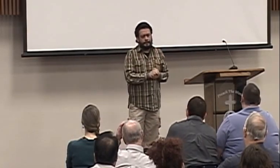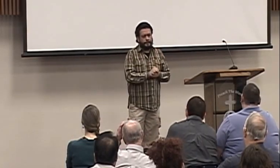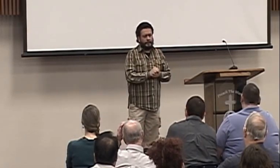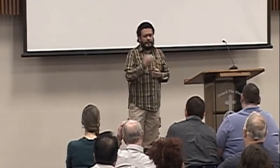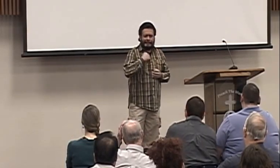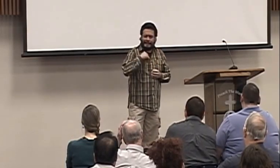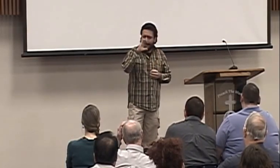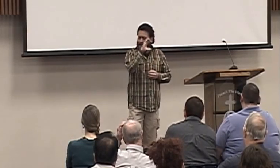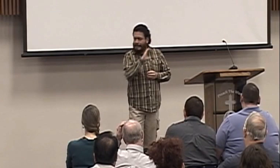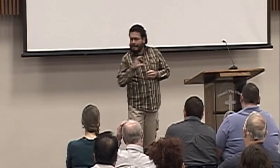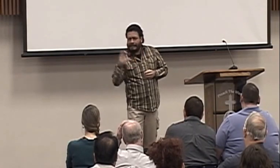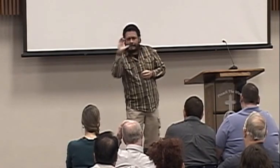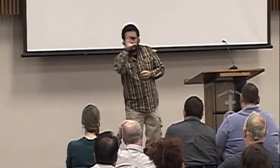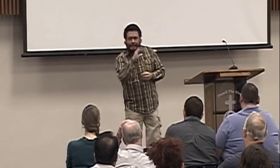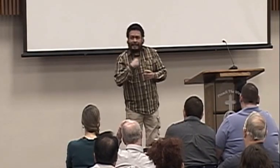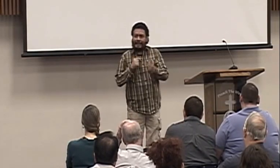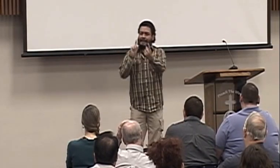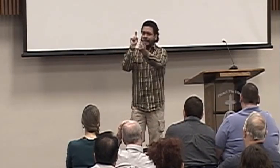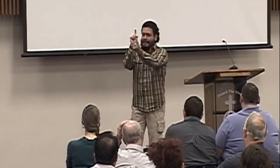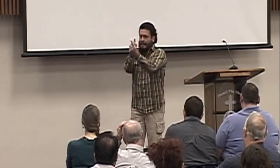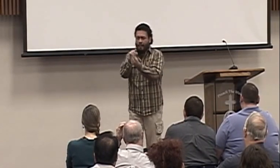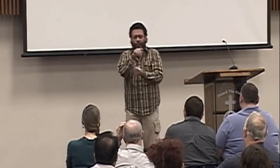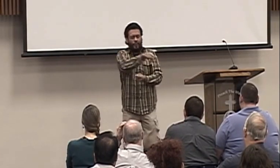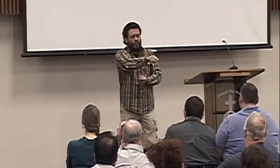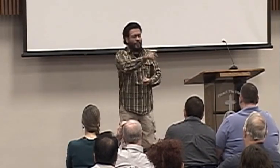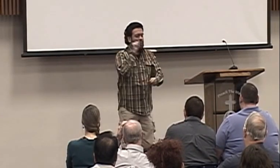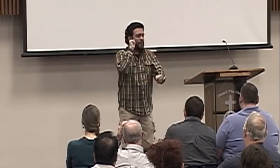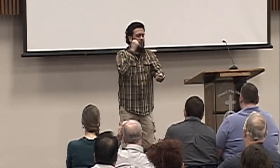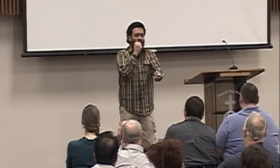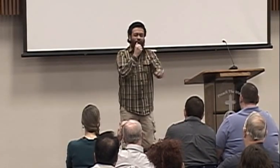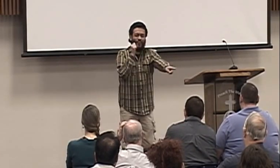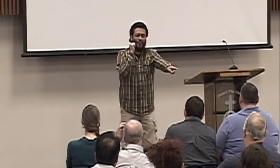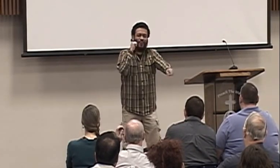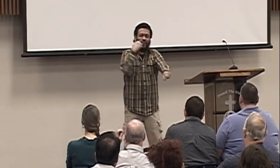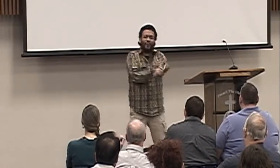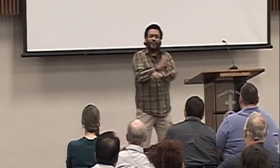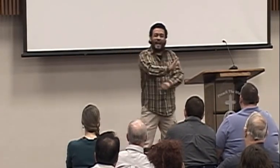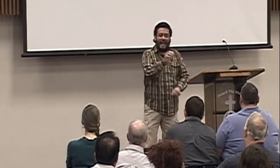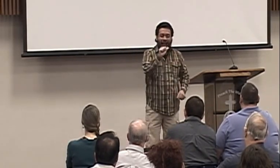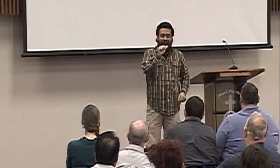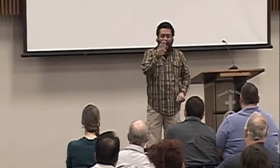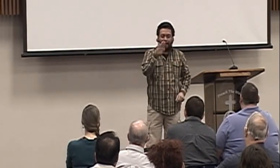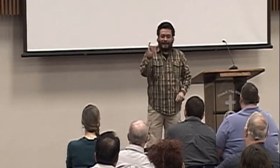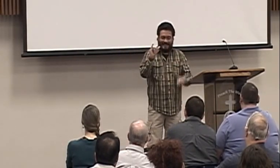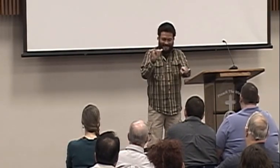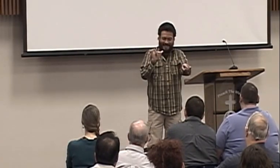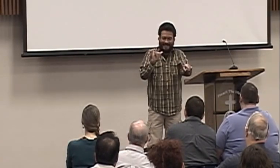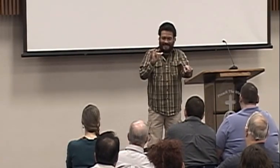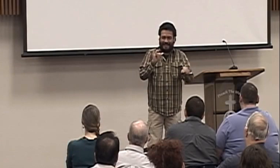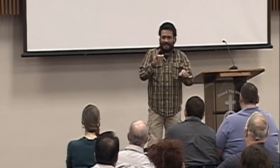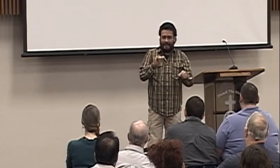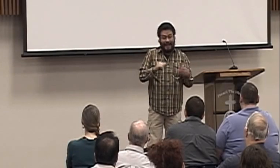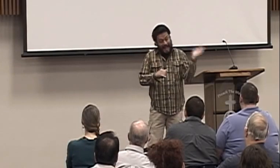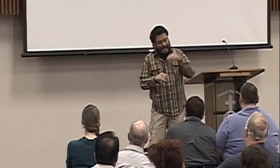So we were there for a week, kind of running around trying to find him. Bet his daughter is there, Dennis's daughter,